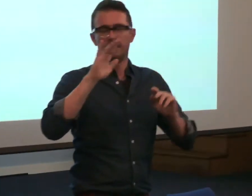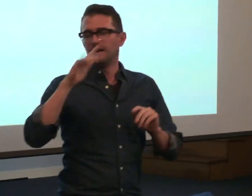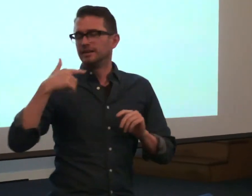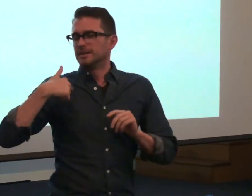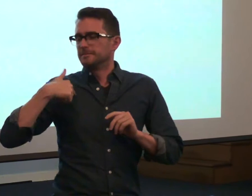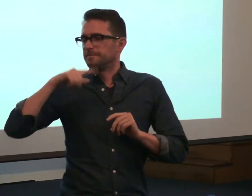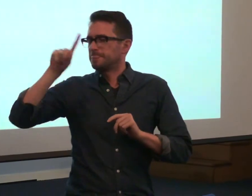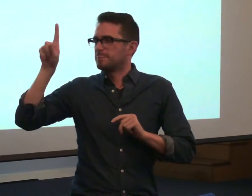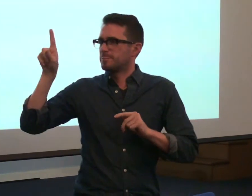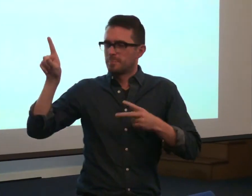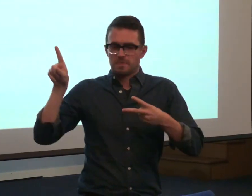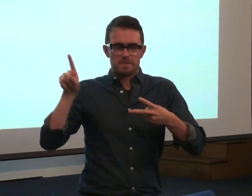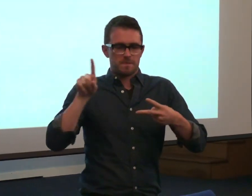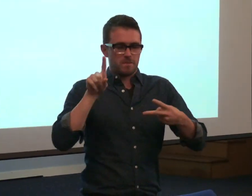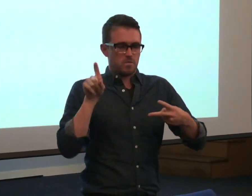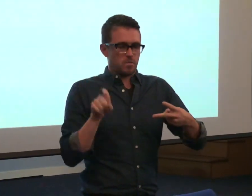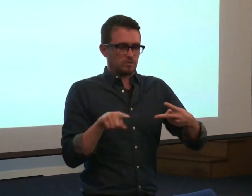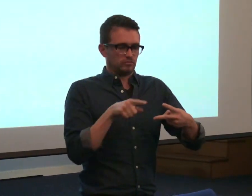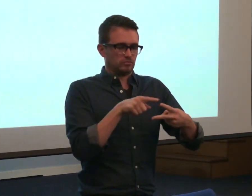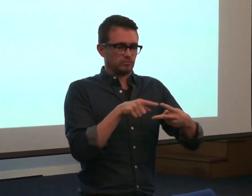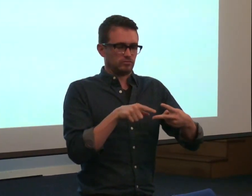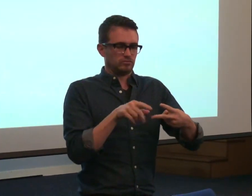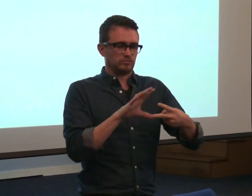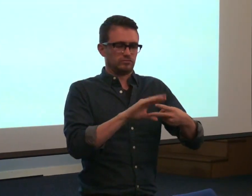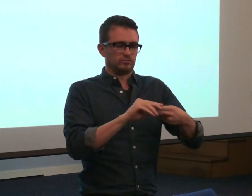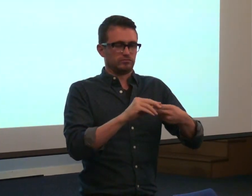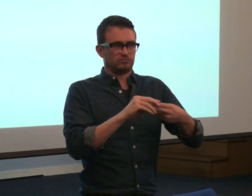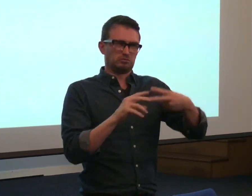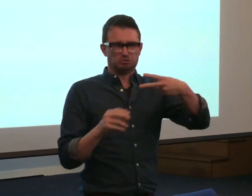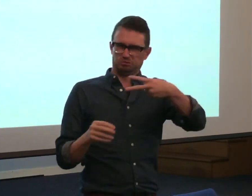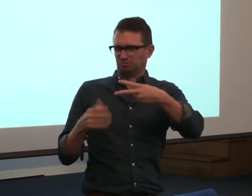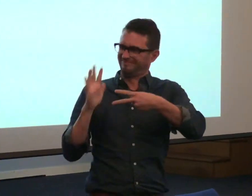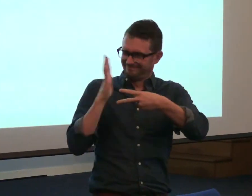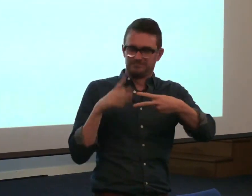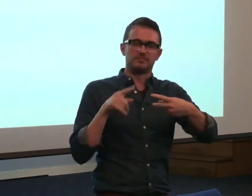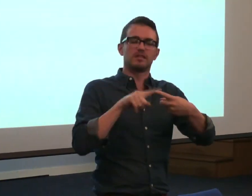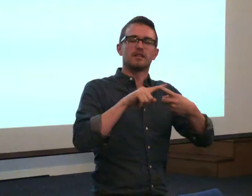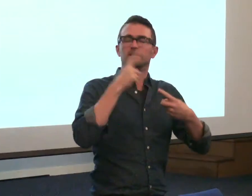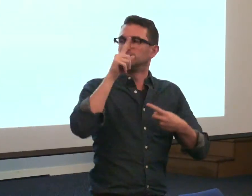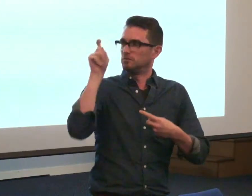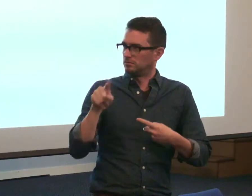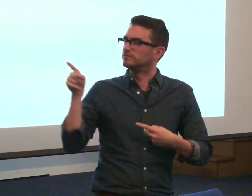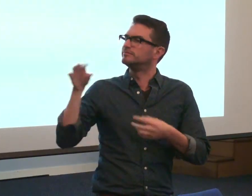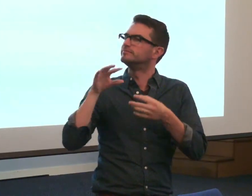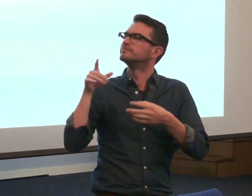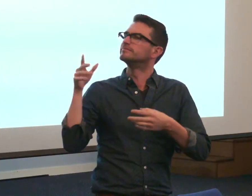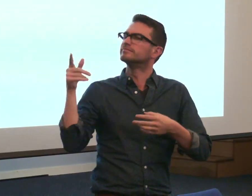I'm from New York, so again, my BSL is probably a bit rusty, so I'll try my best. So I have one or maybe two questions.